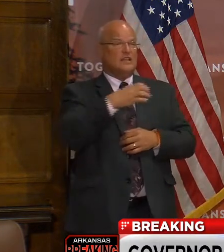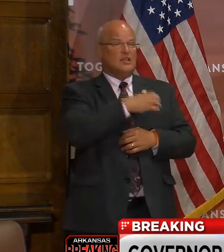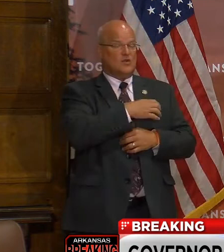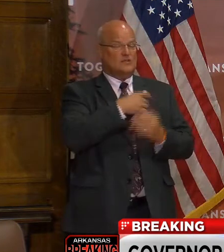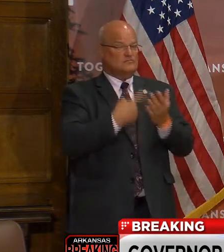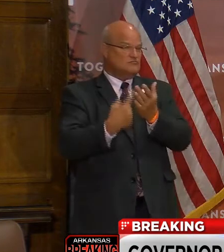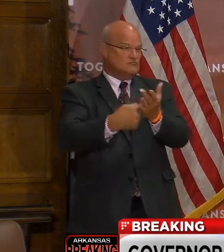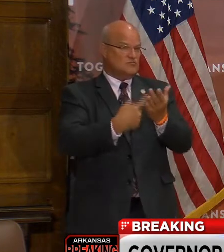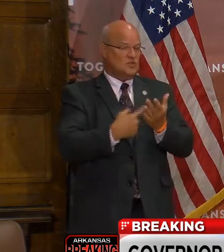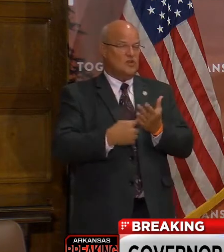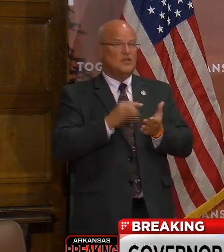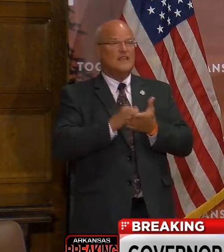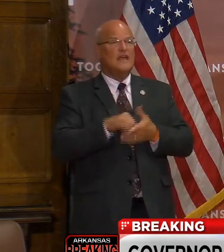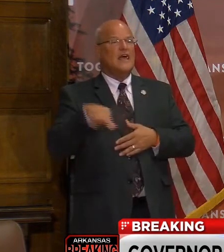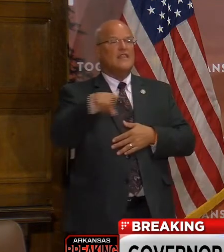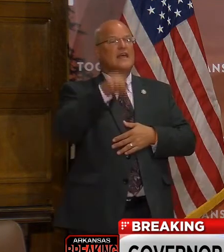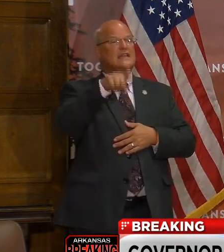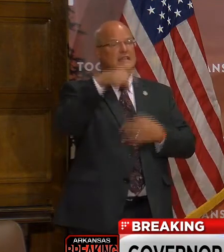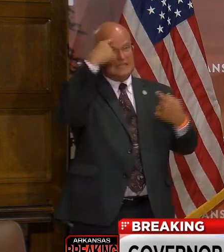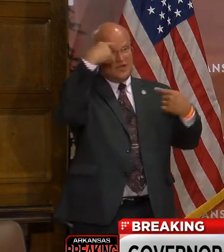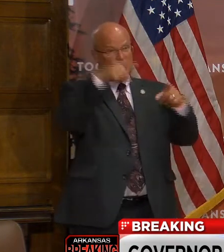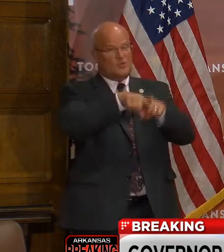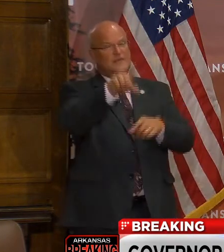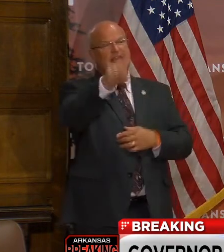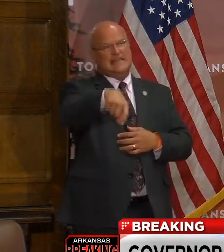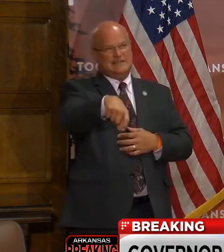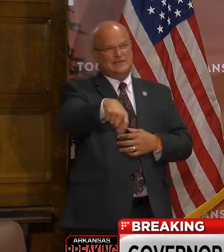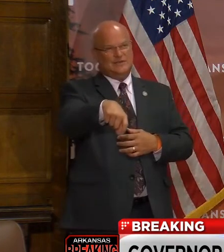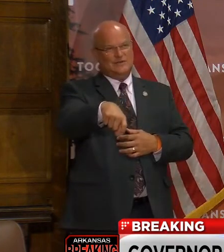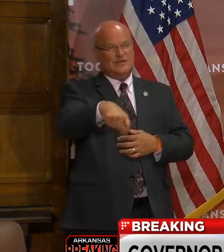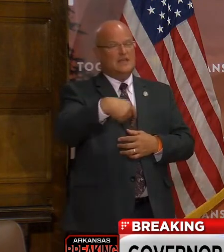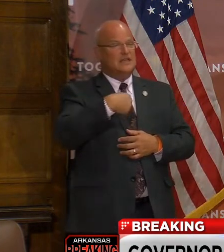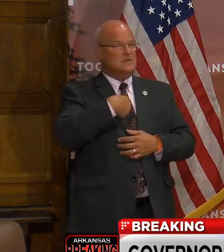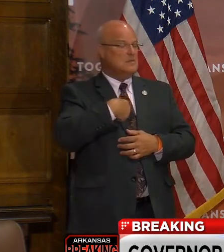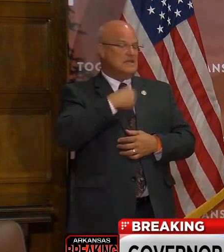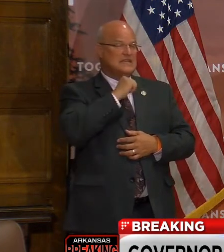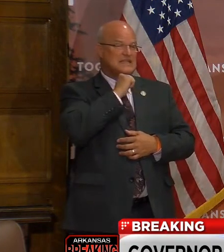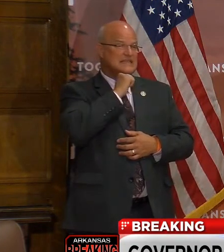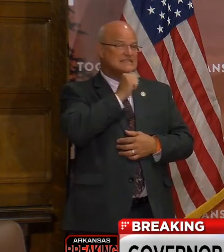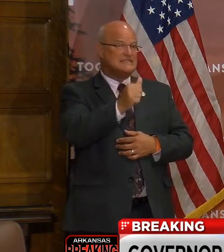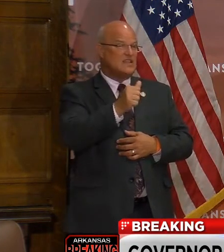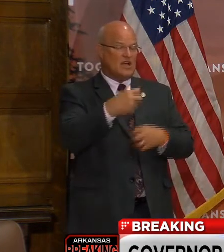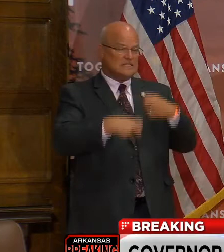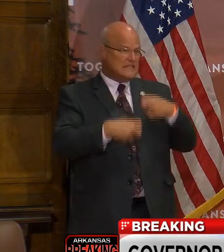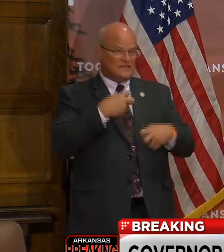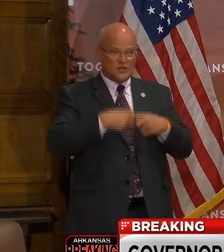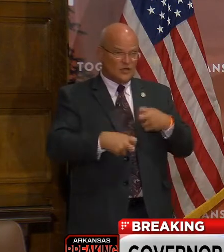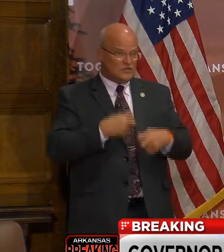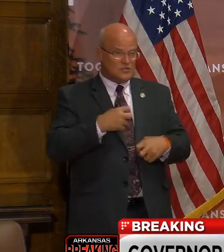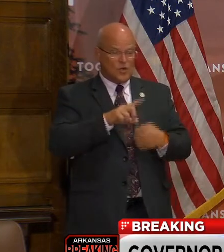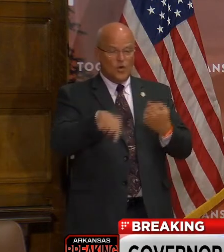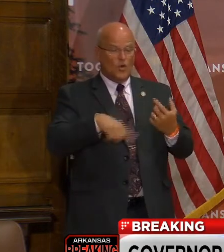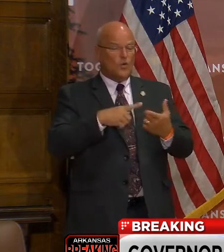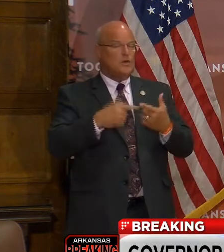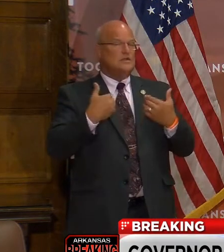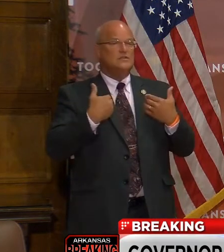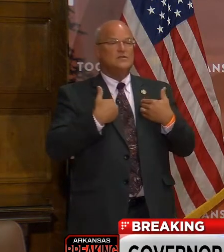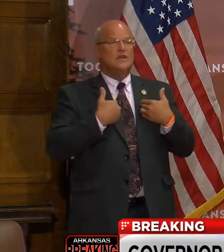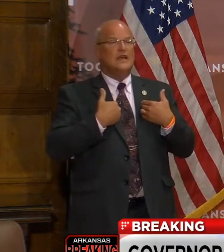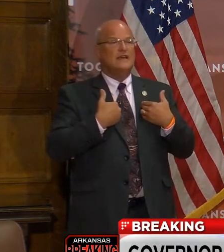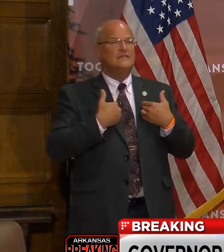simply they need to reach an agreement. To me, it's not difficult whenever you